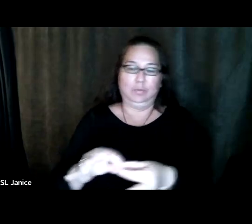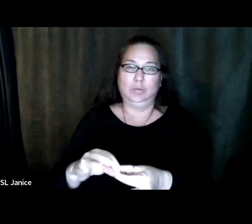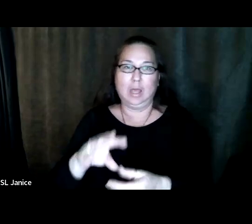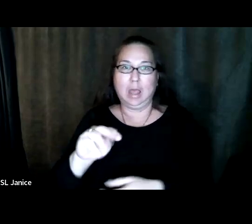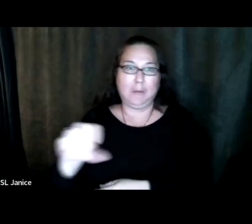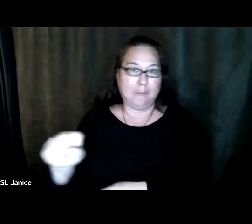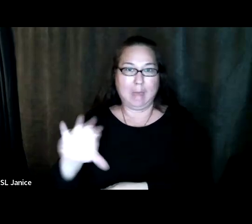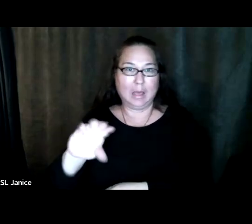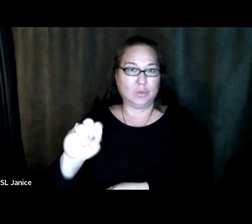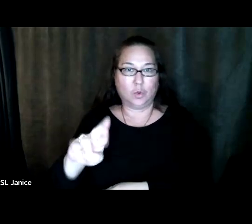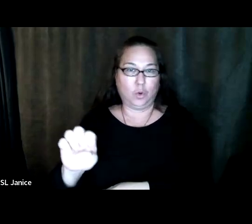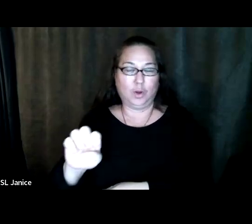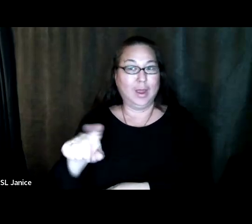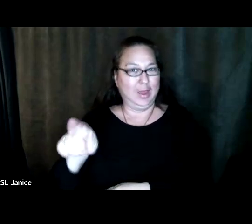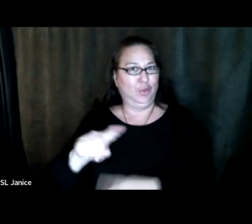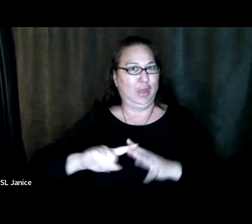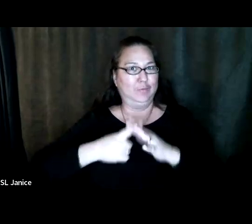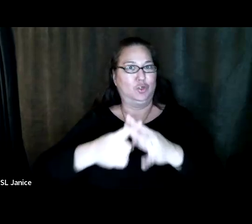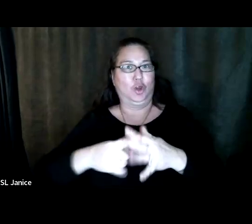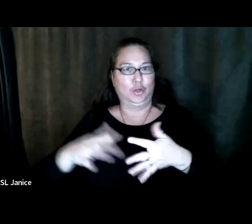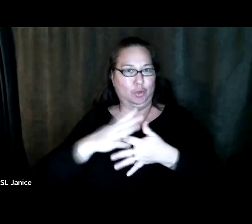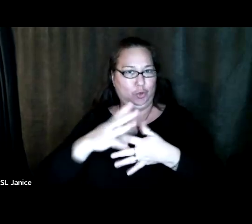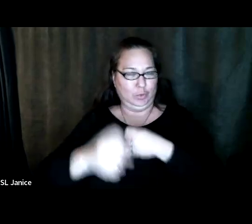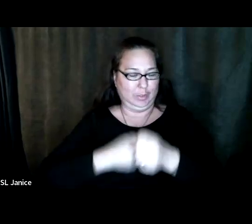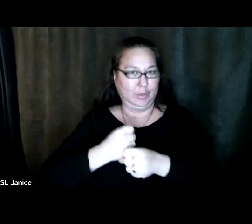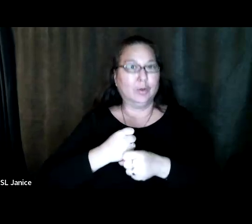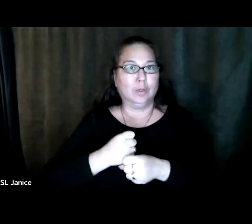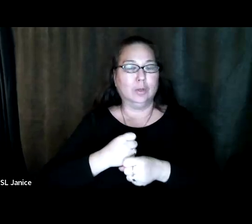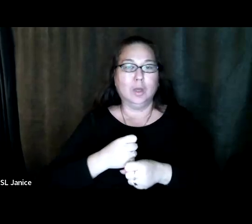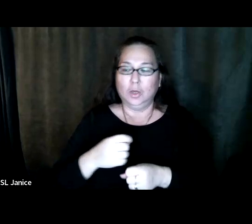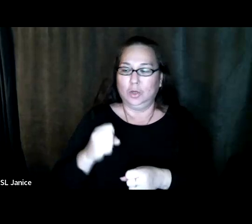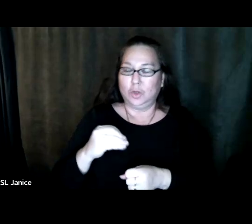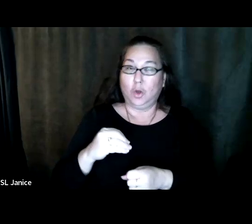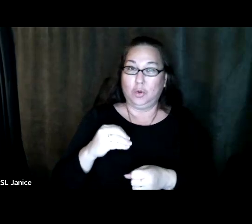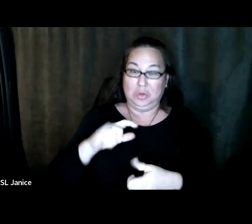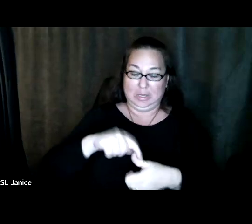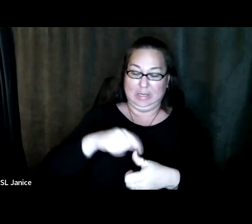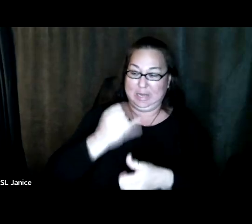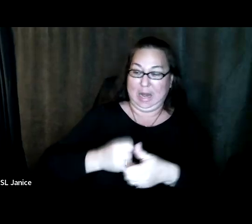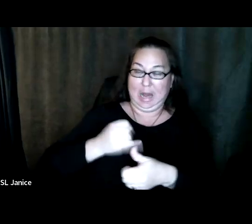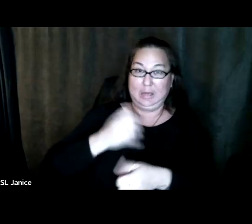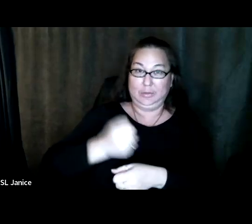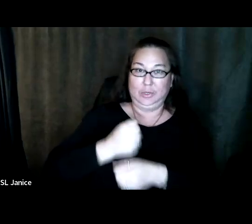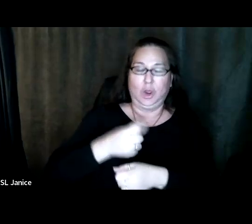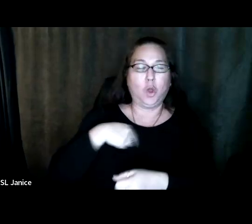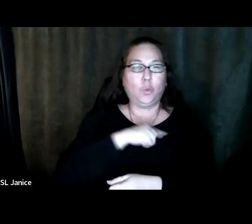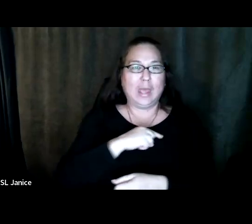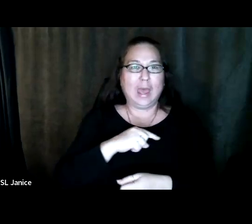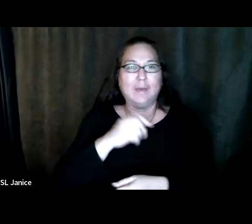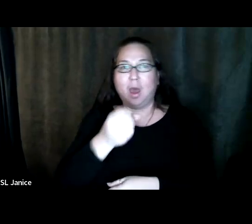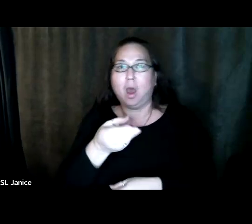junior year. So at the end of last year is really the first time where we have kind of on track, off track data for them